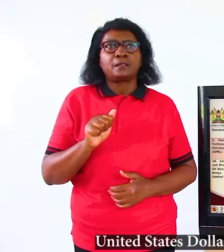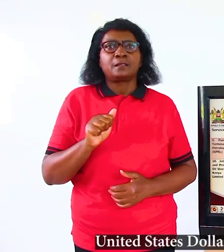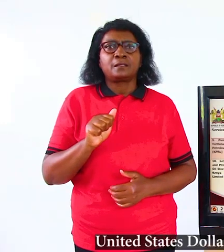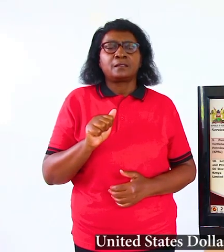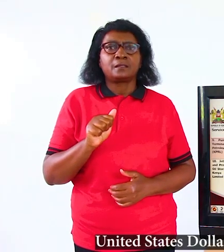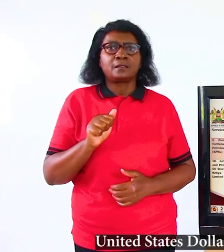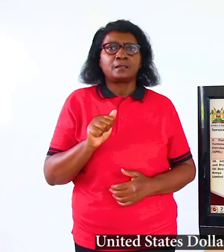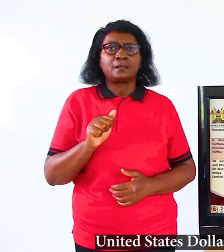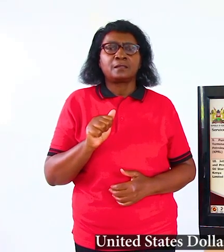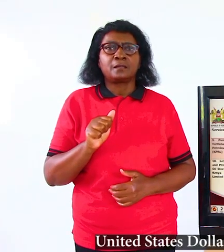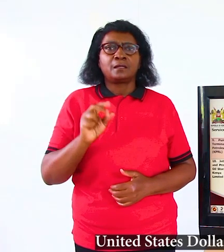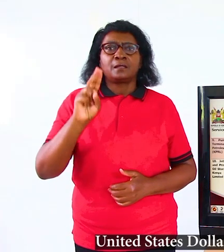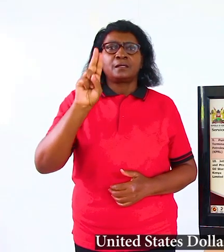United States dollars per cubic meters